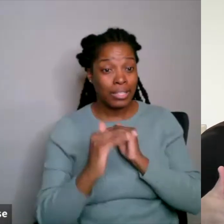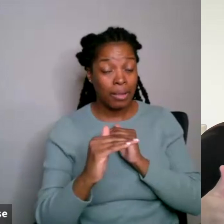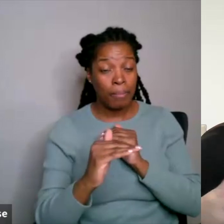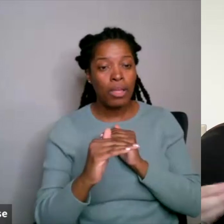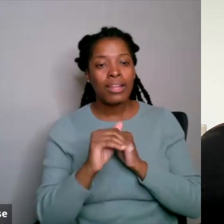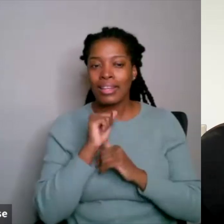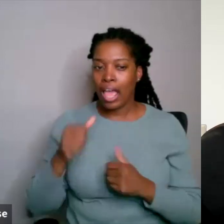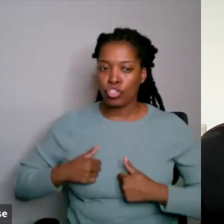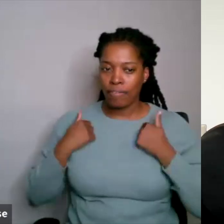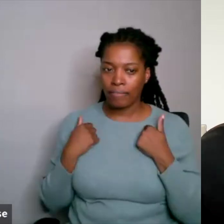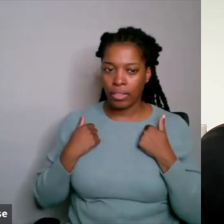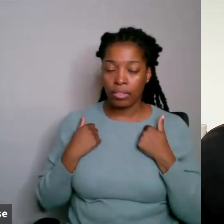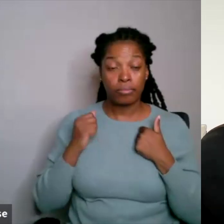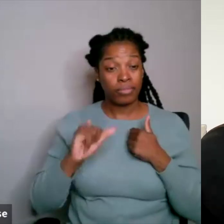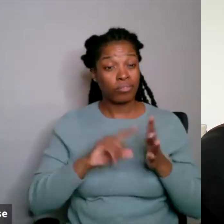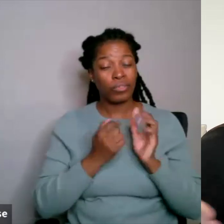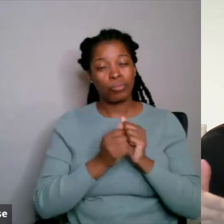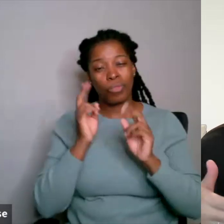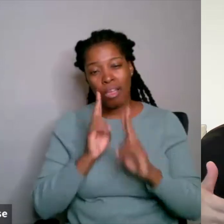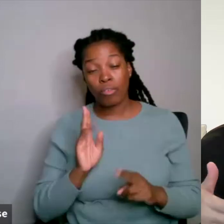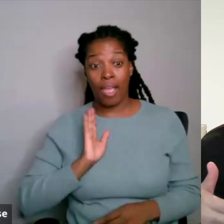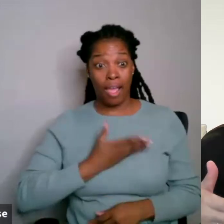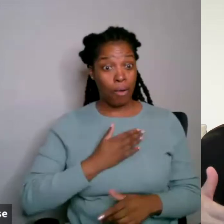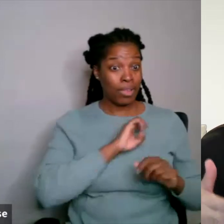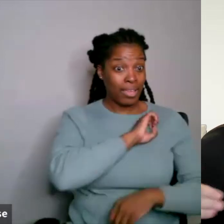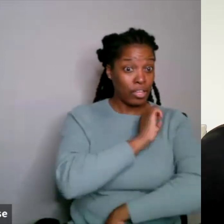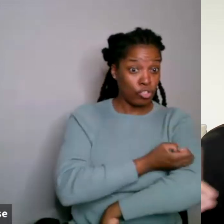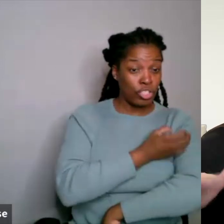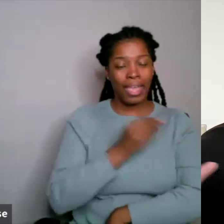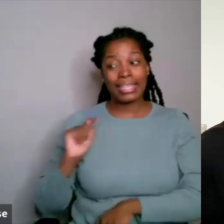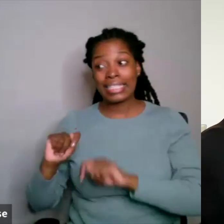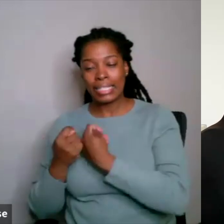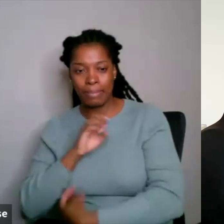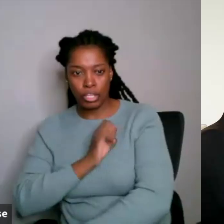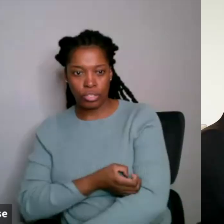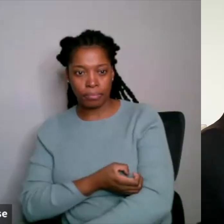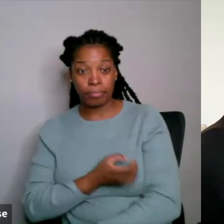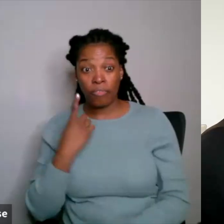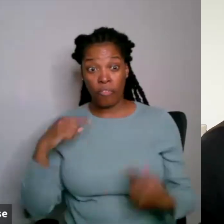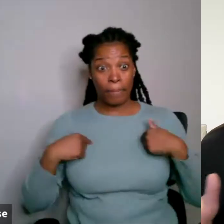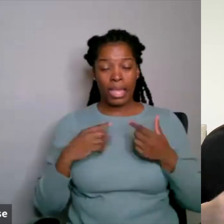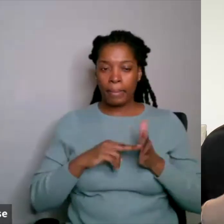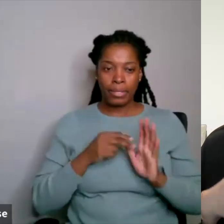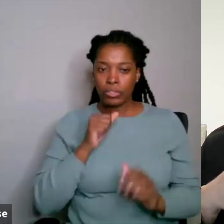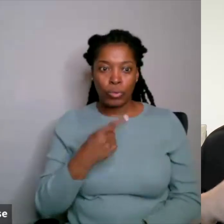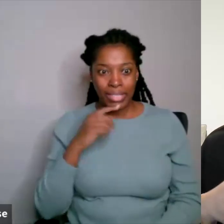starts with honoring our energy and our team's energy. For me, that meant no longer saying yes to everything. Oh my